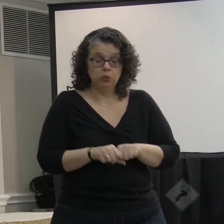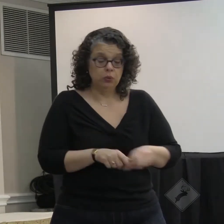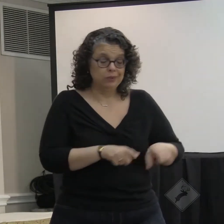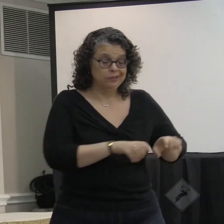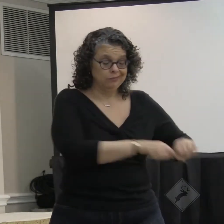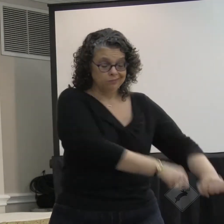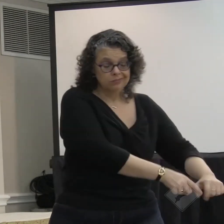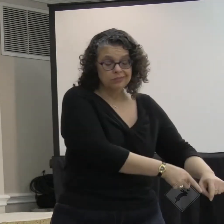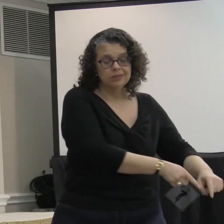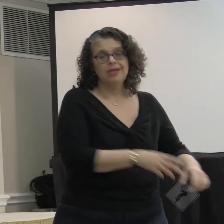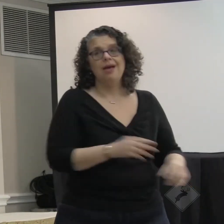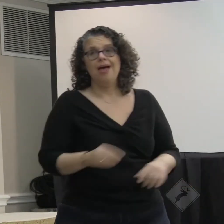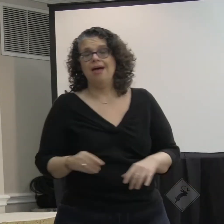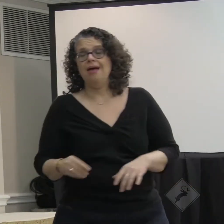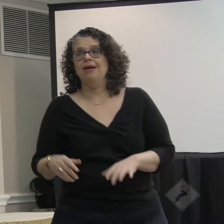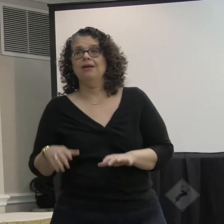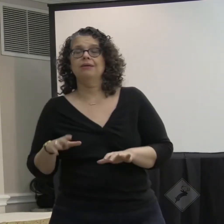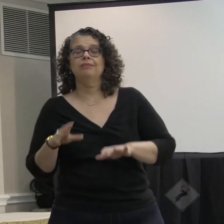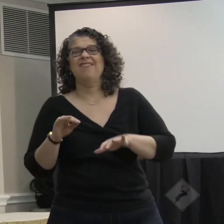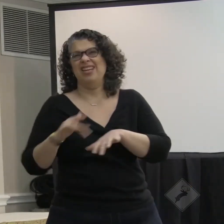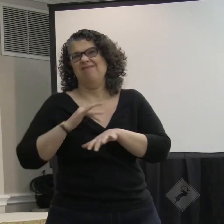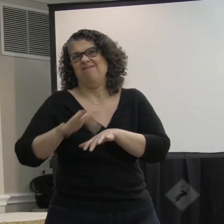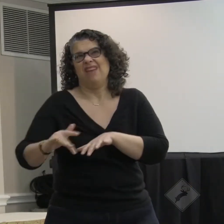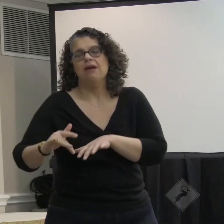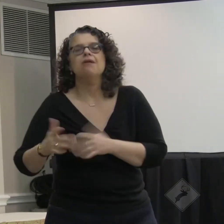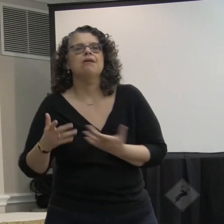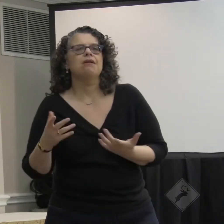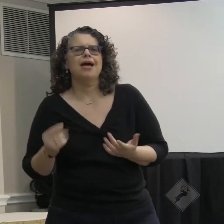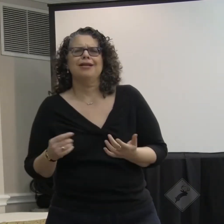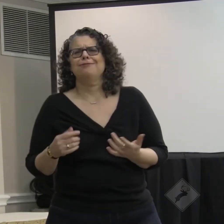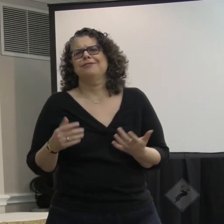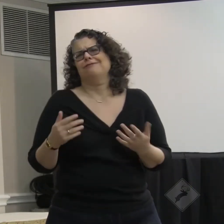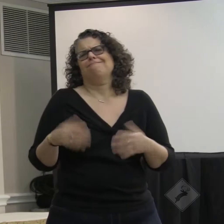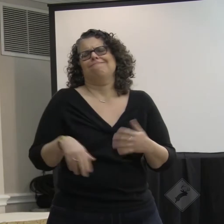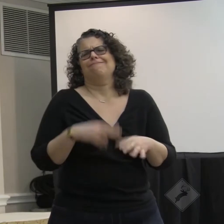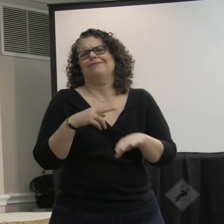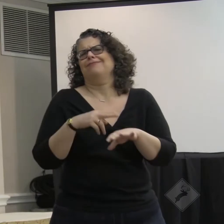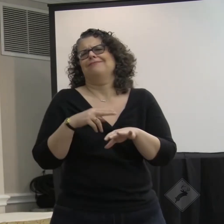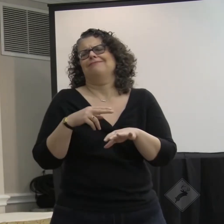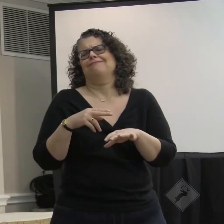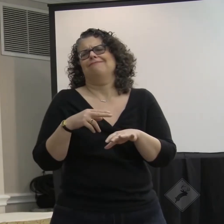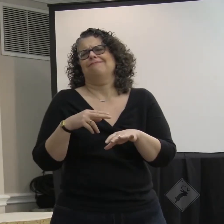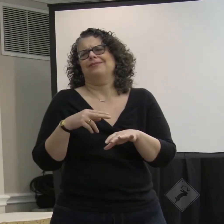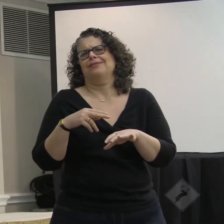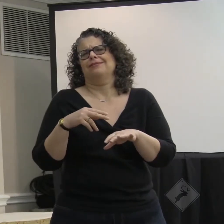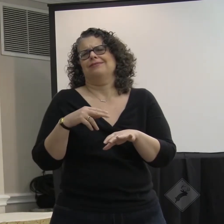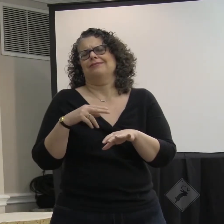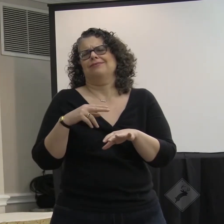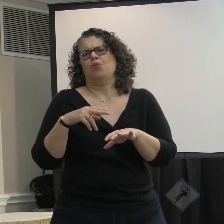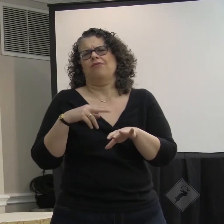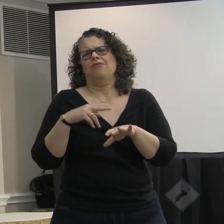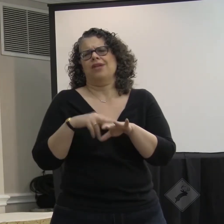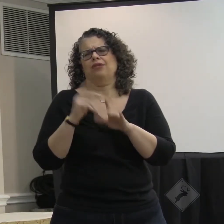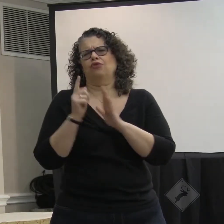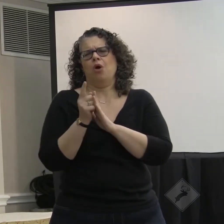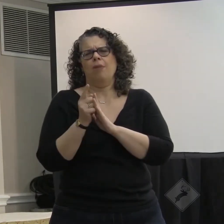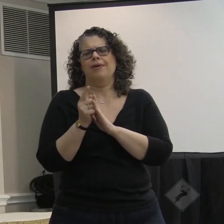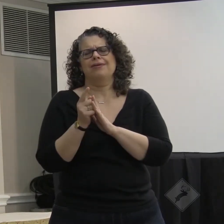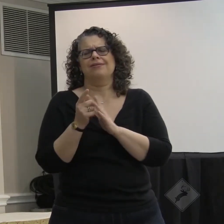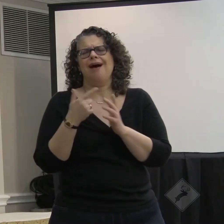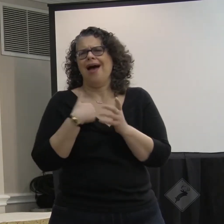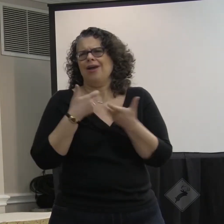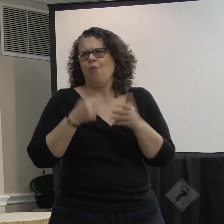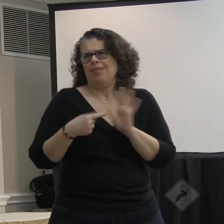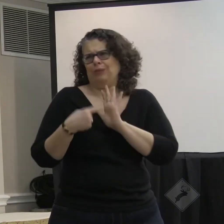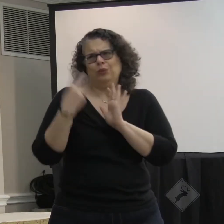me. It was the off-the-cuff moment. It was the thing that I didn't want them to see, So that's what they wanted to